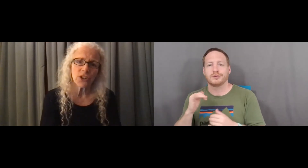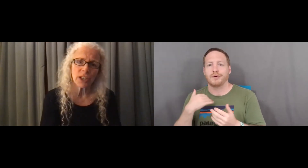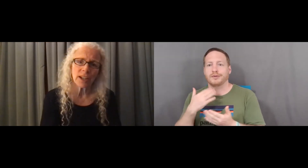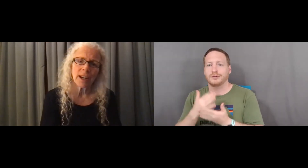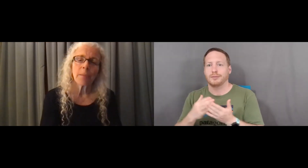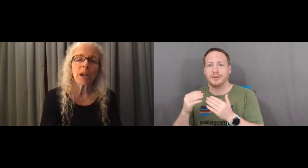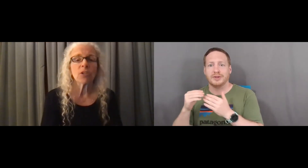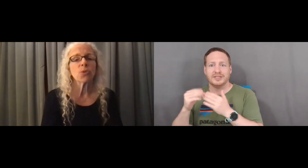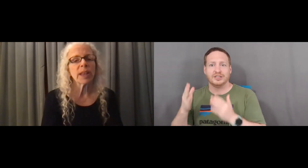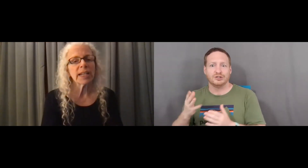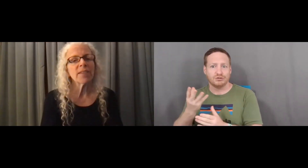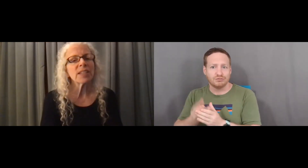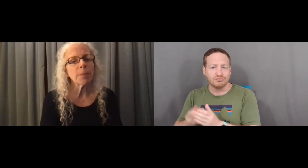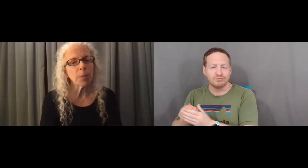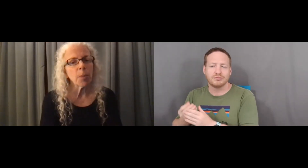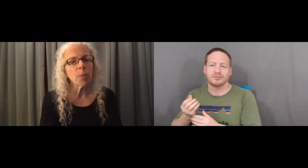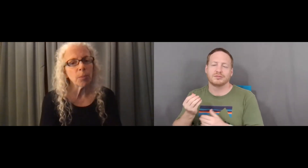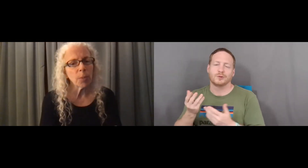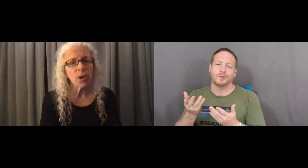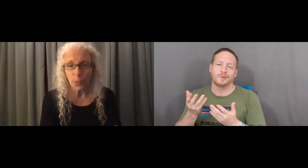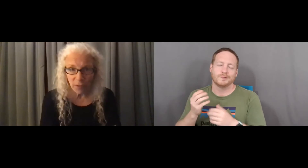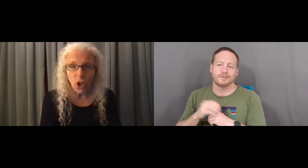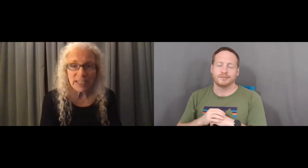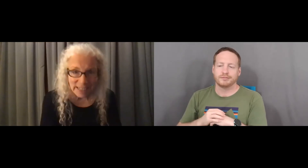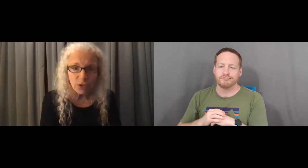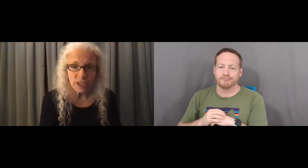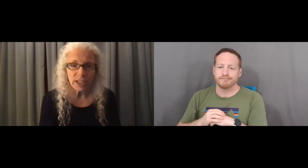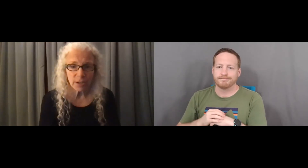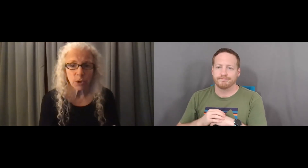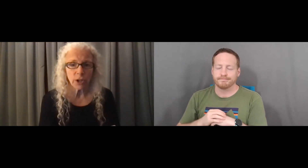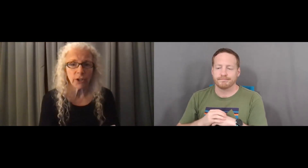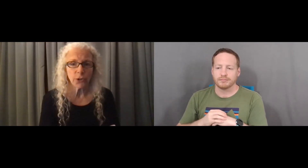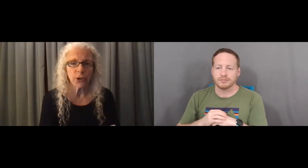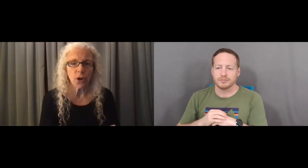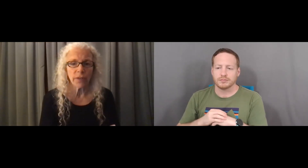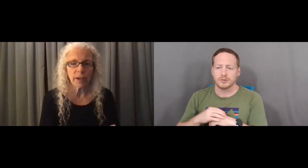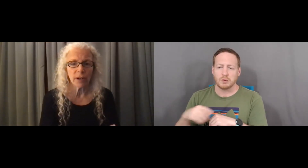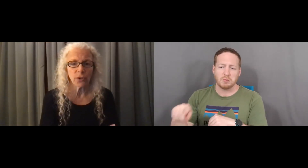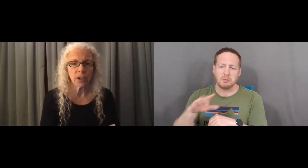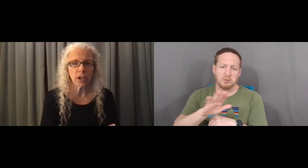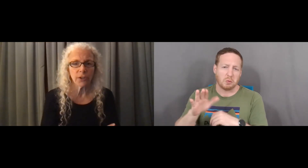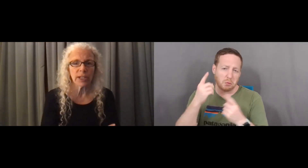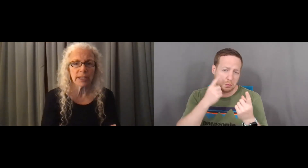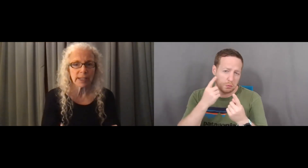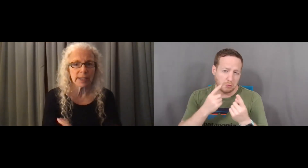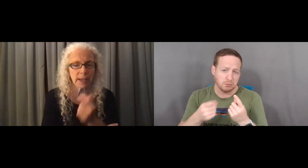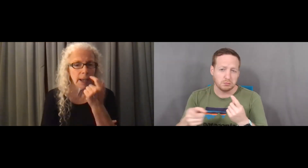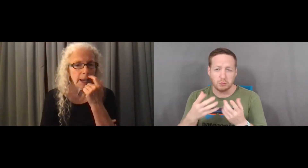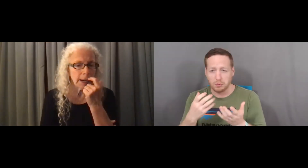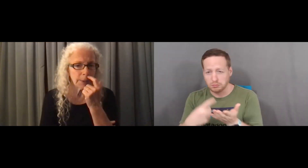celebration, but I also would like to have some memorial. We've lost leaders in this community due to COVID and due to other illnesses. And I would like